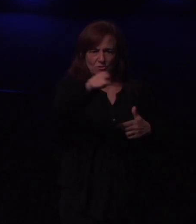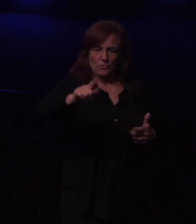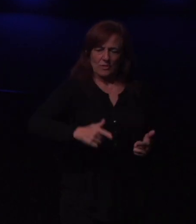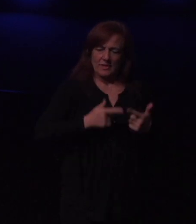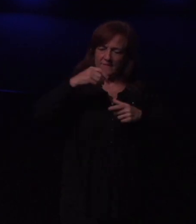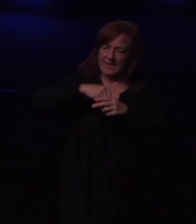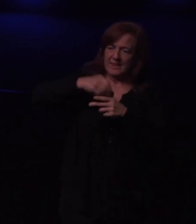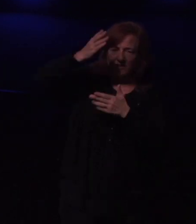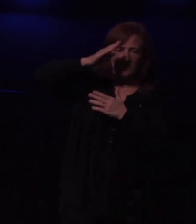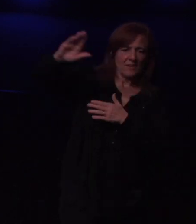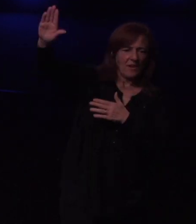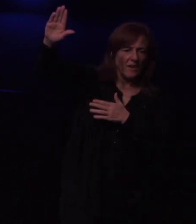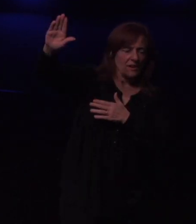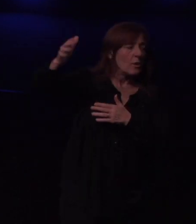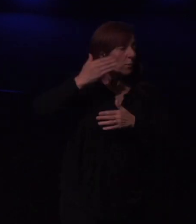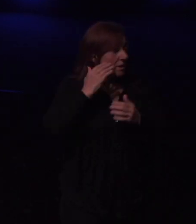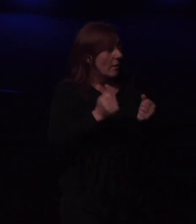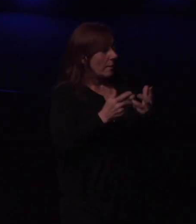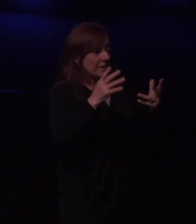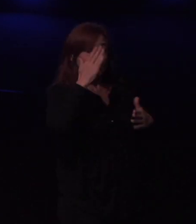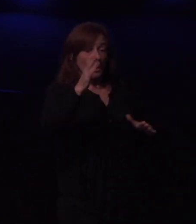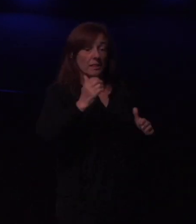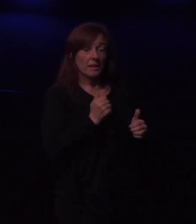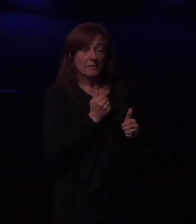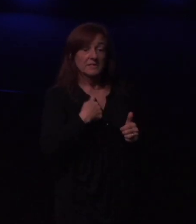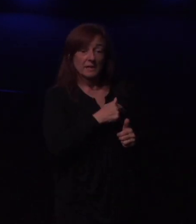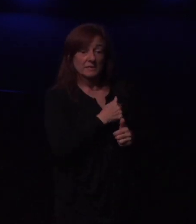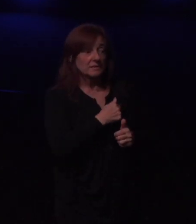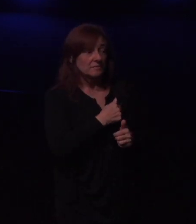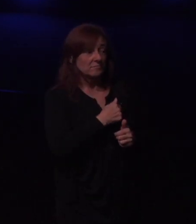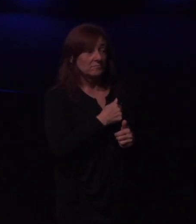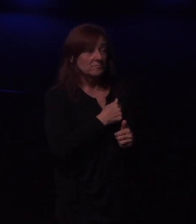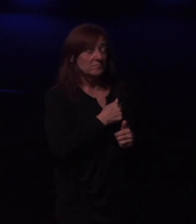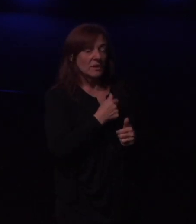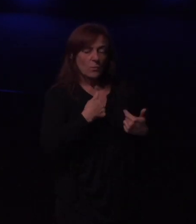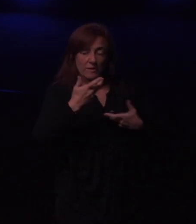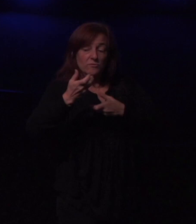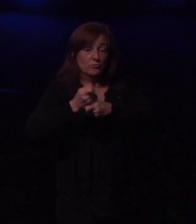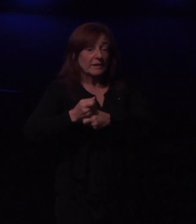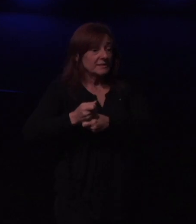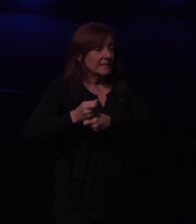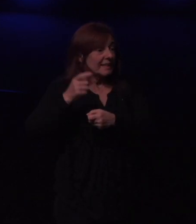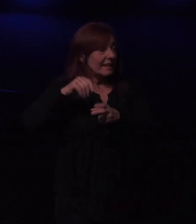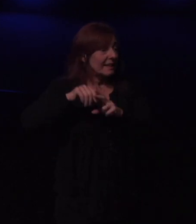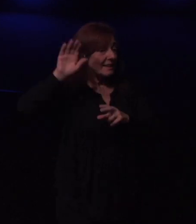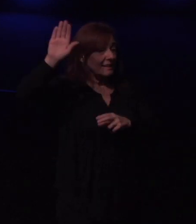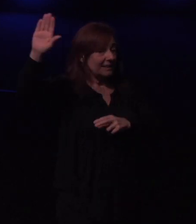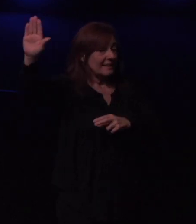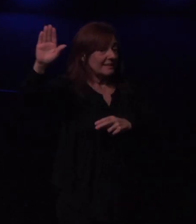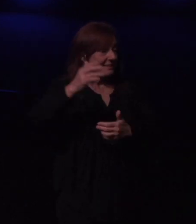God. We know how much God loves us, and we have put our trust in